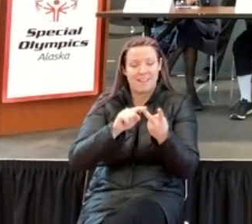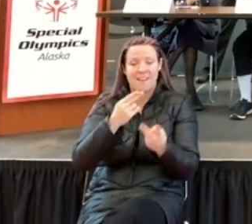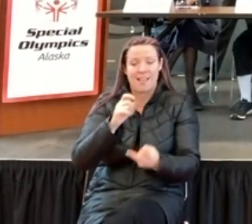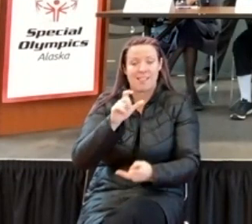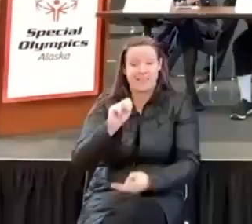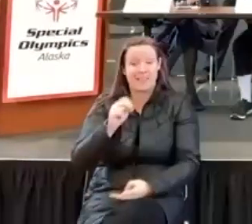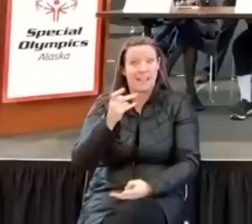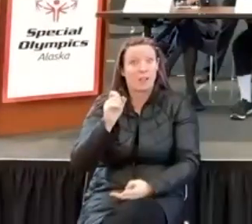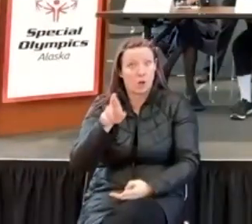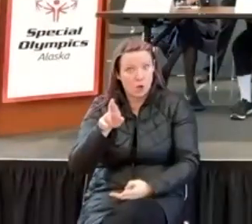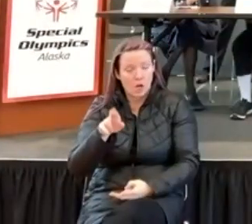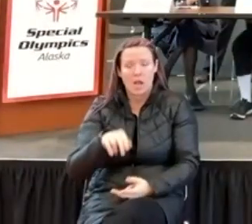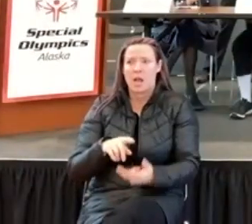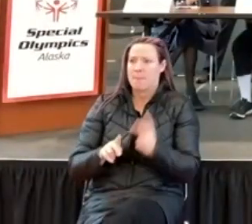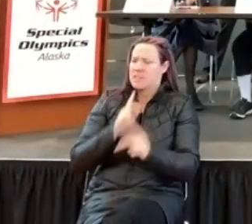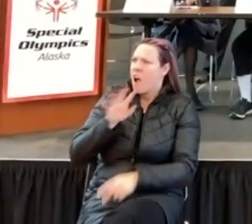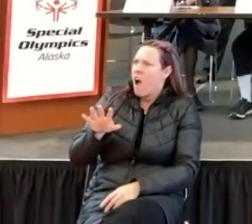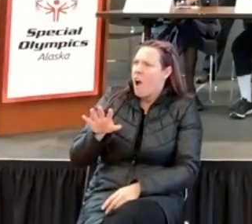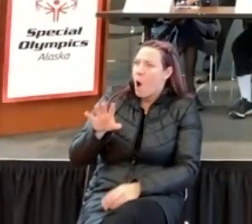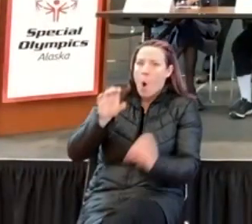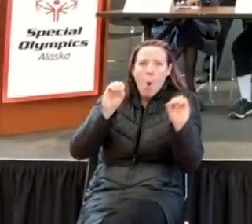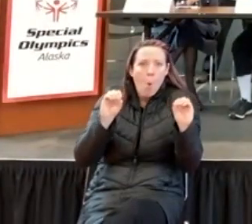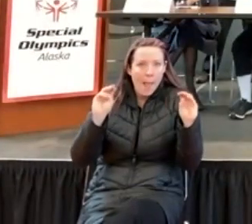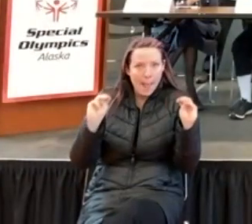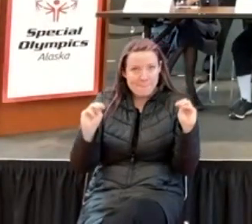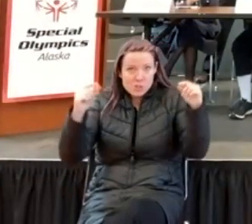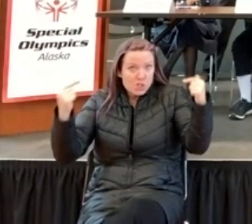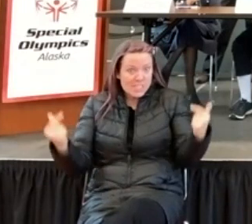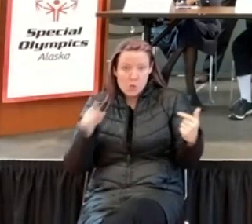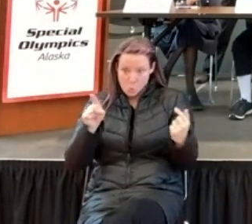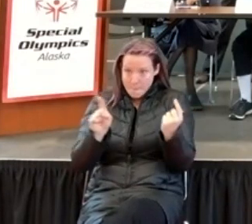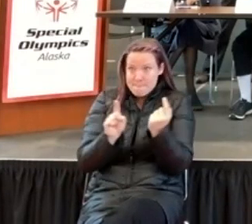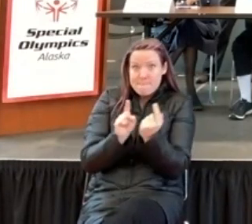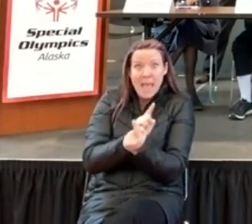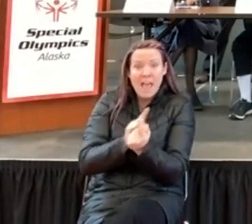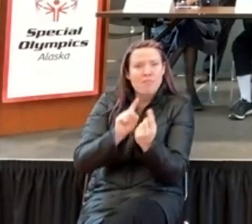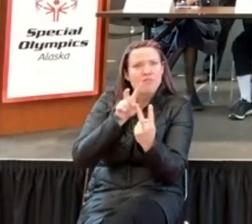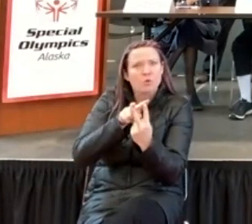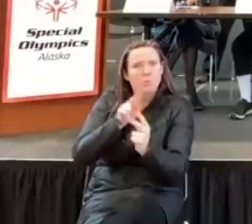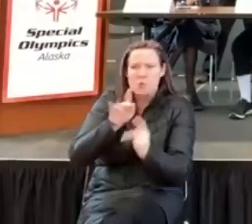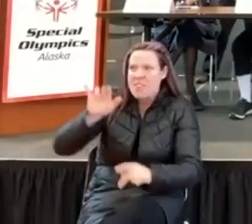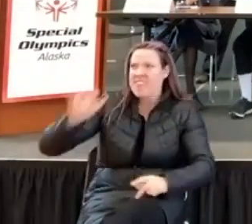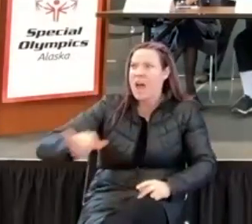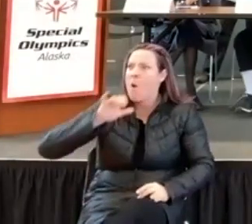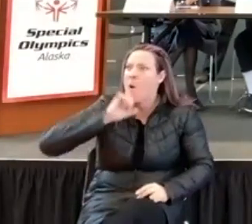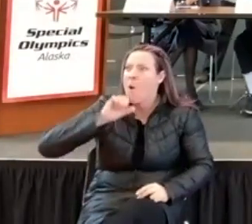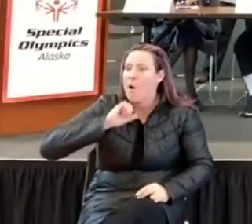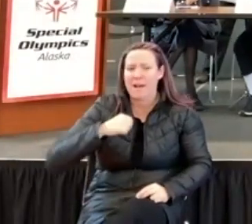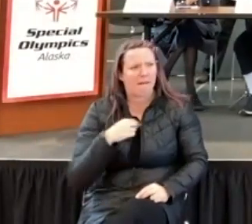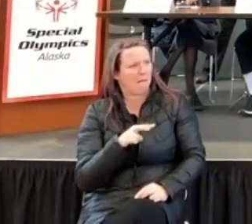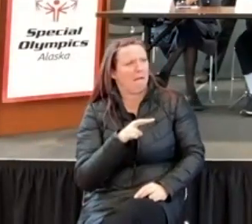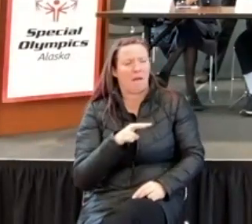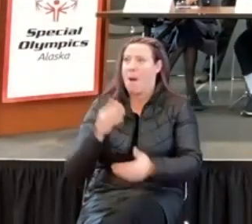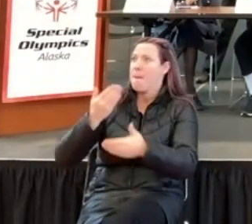At which point people will go, OMG, like you're that old, thinking that I was born